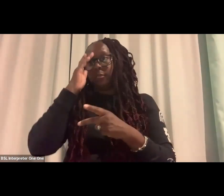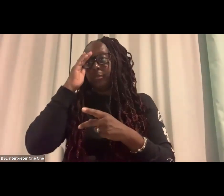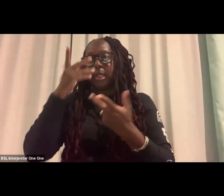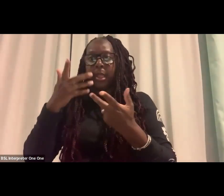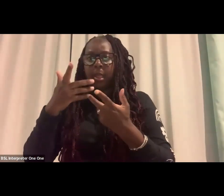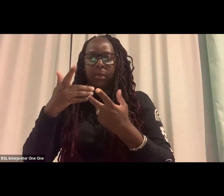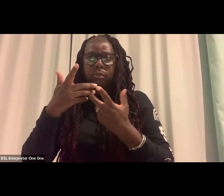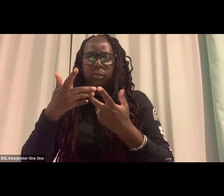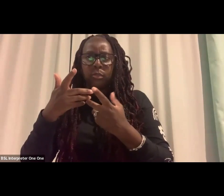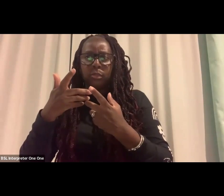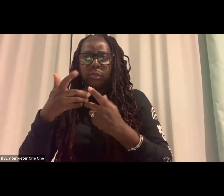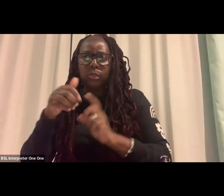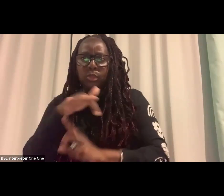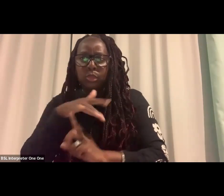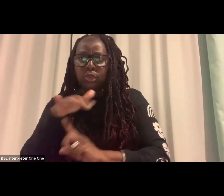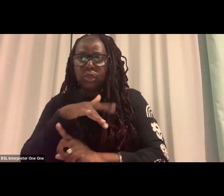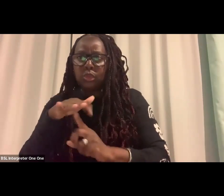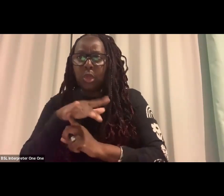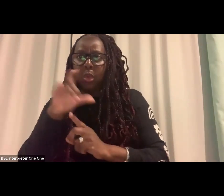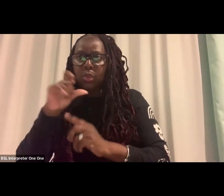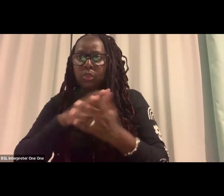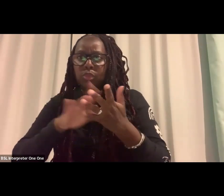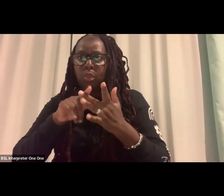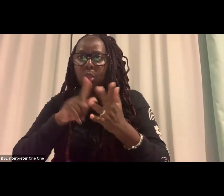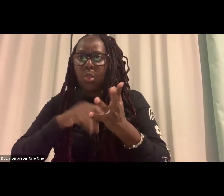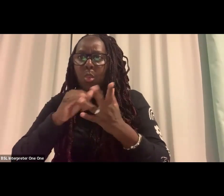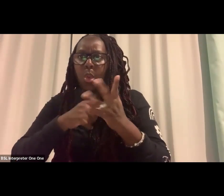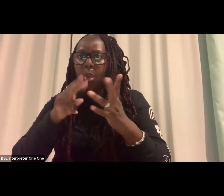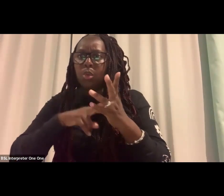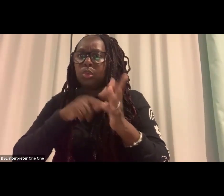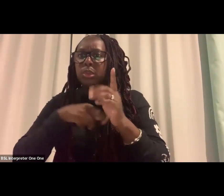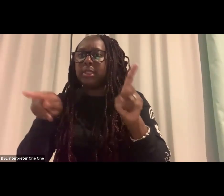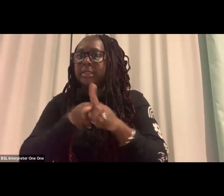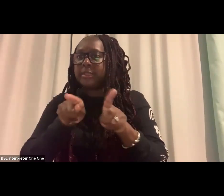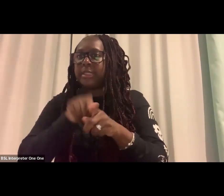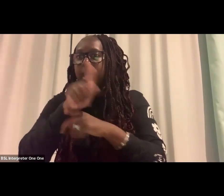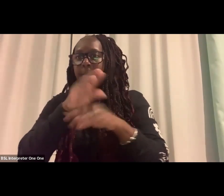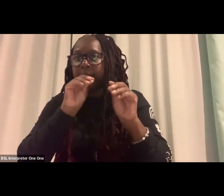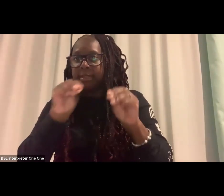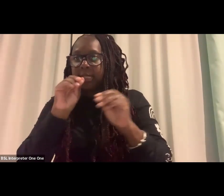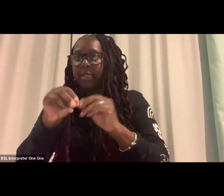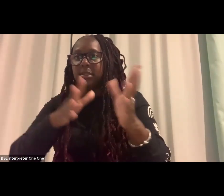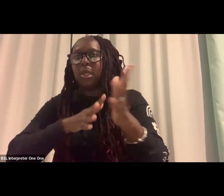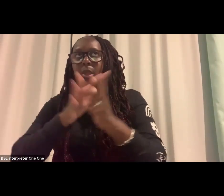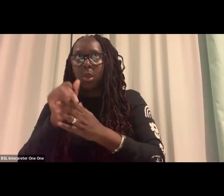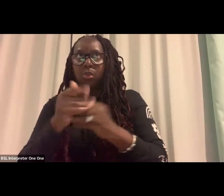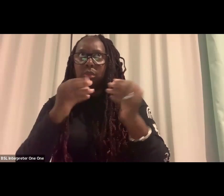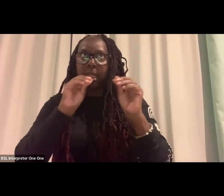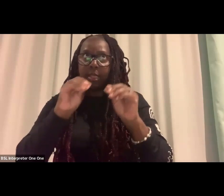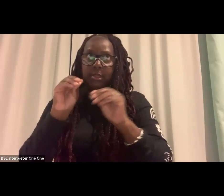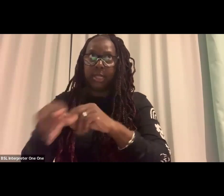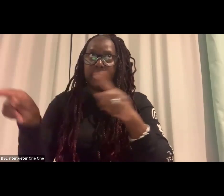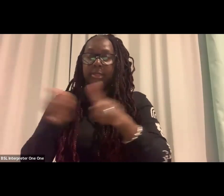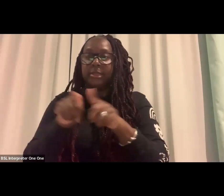like social links, citizenship, inclusion, hospitality, education, culture. And the last one is about